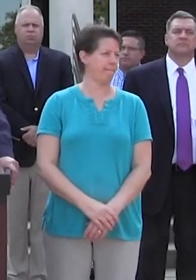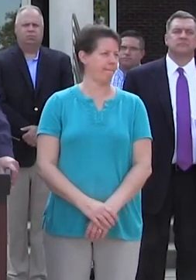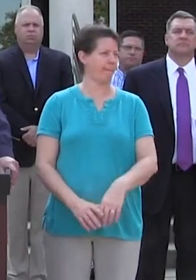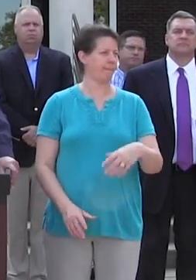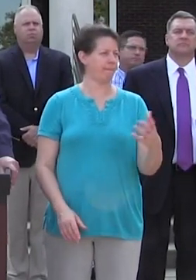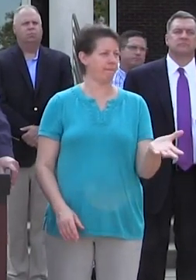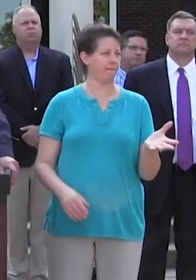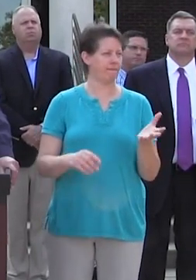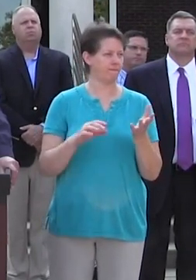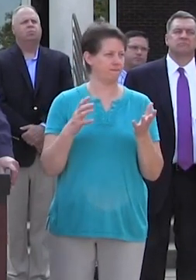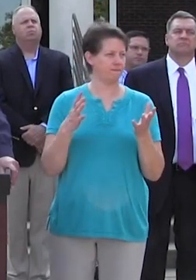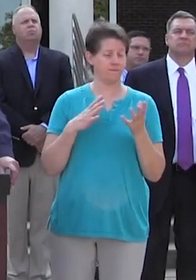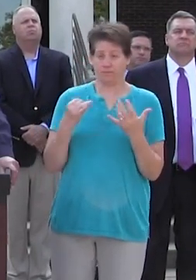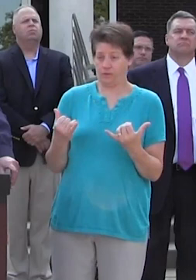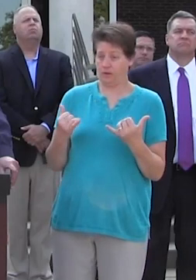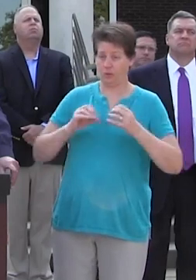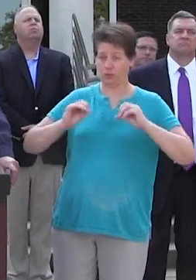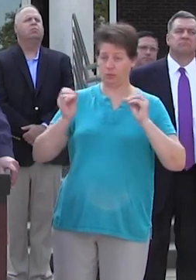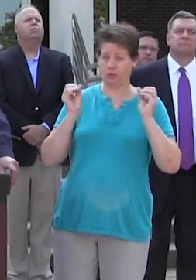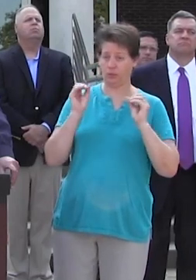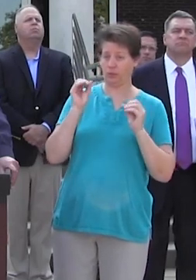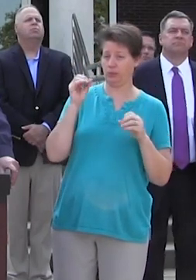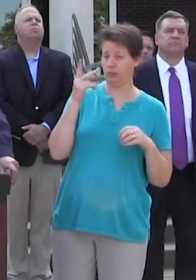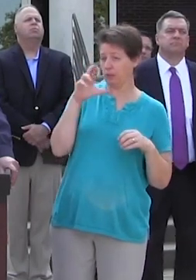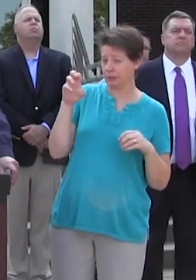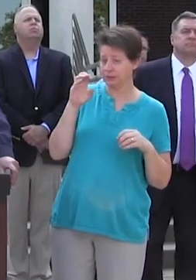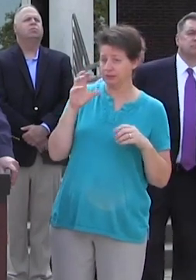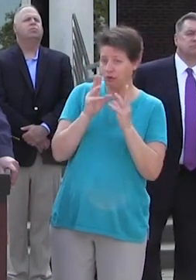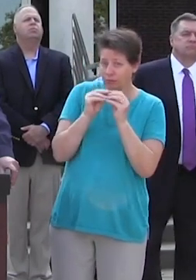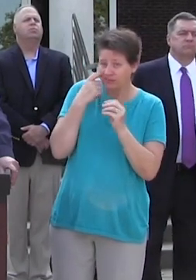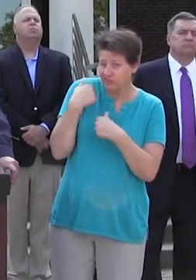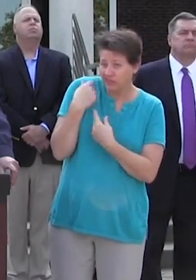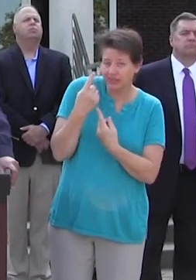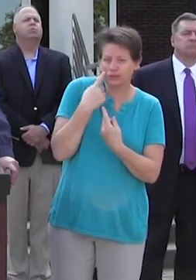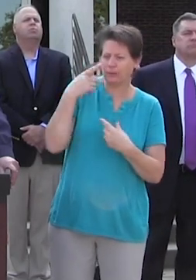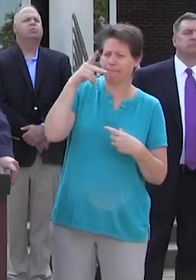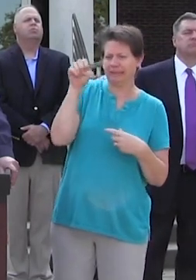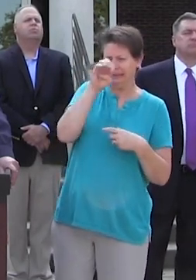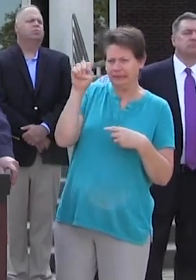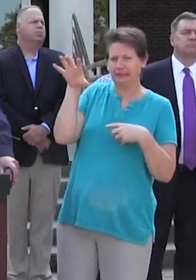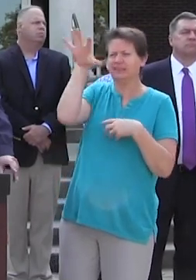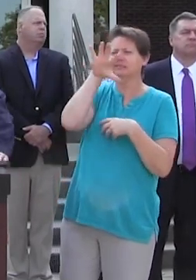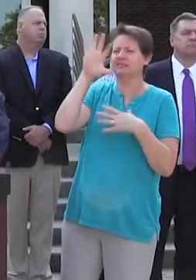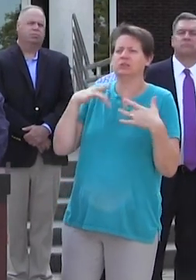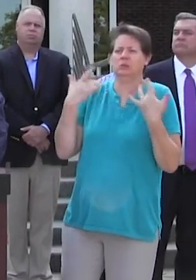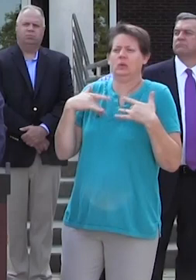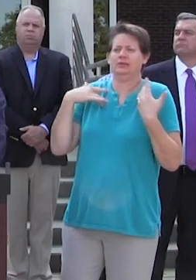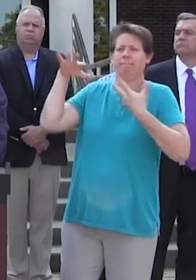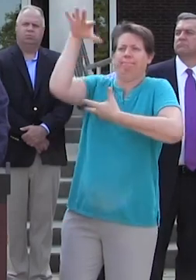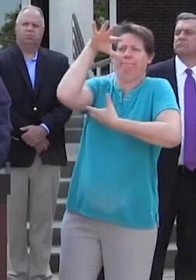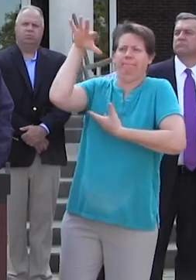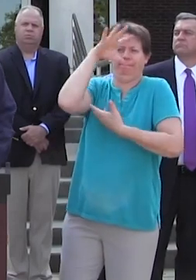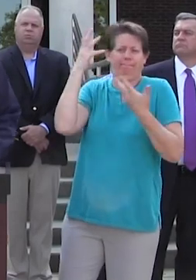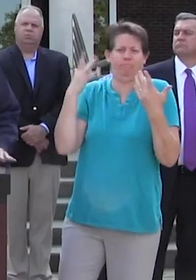So right now, we haven't had, you know, a press conference in a few days. What is the situation in the PD region as far as the personnel that's there, type of resources, and